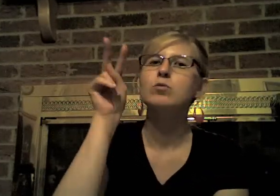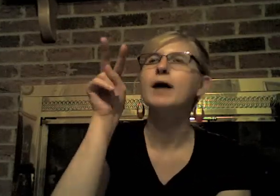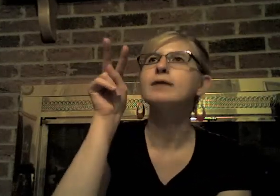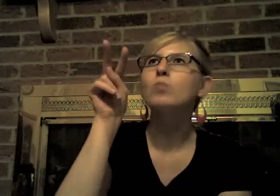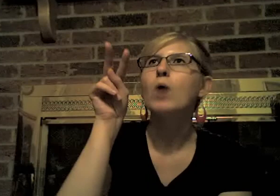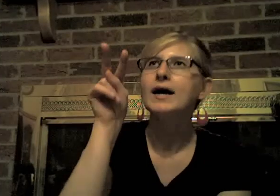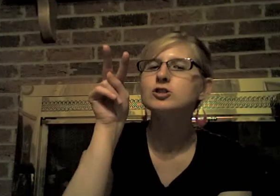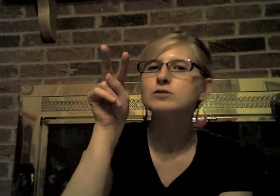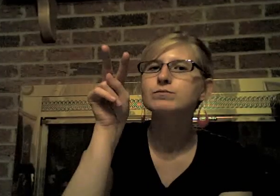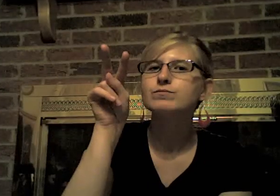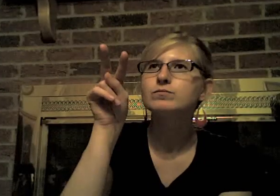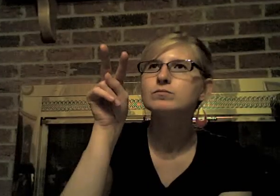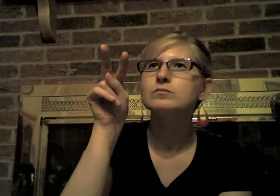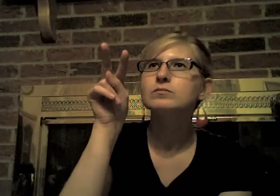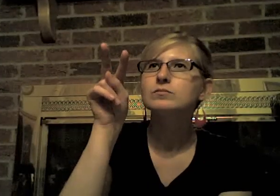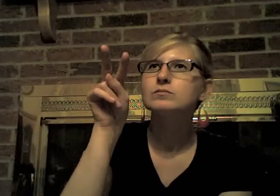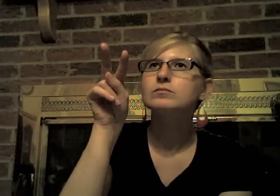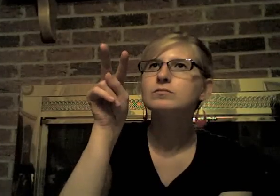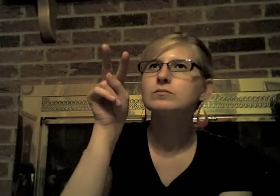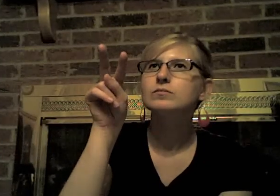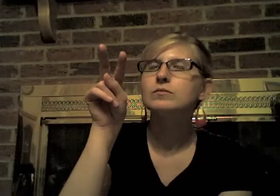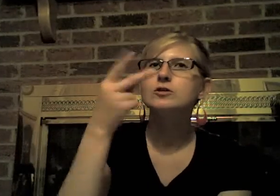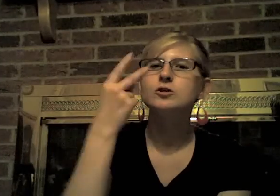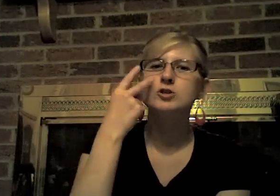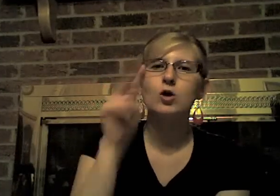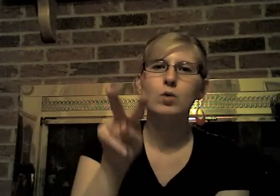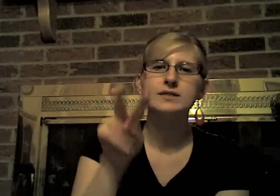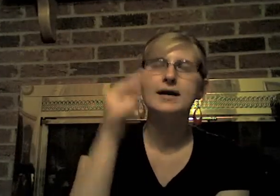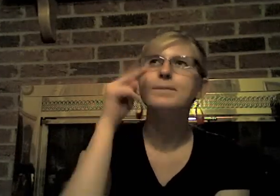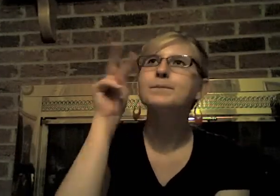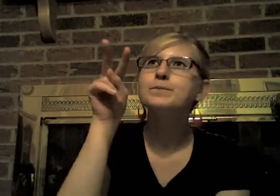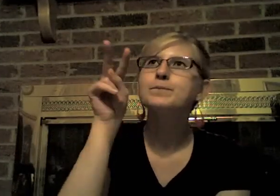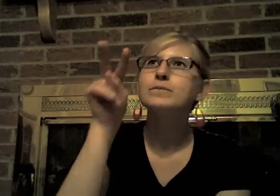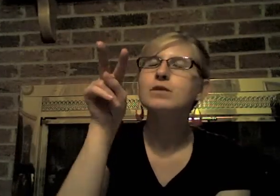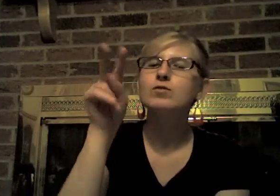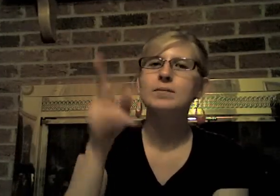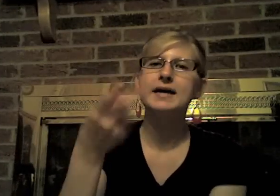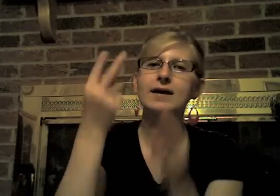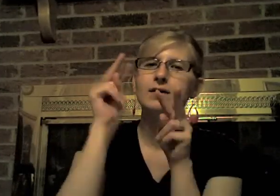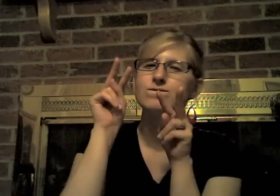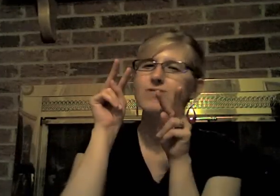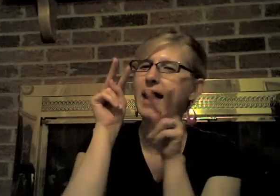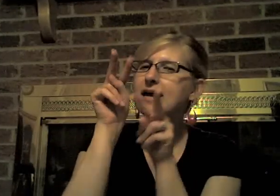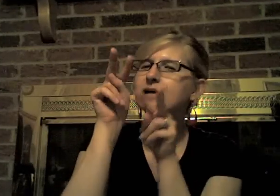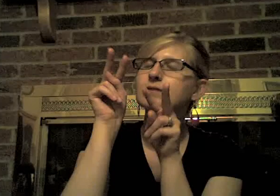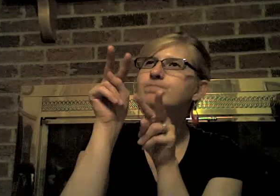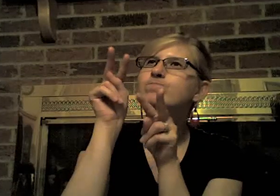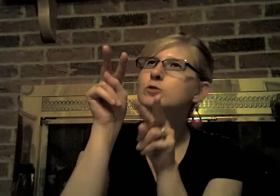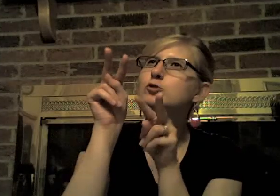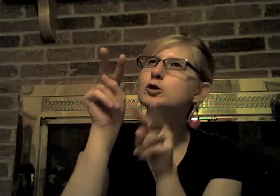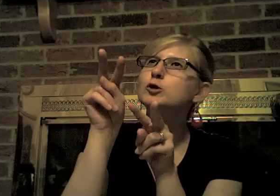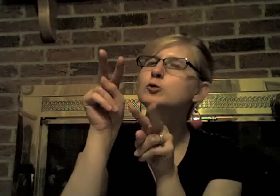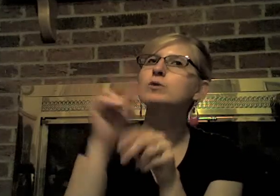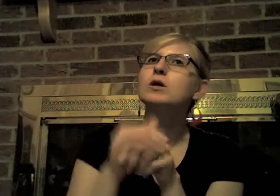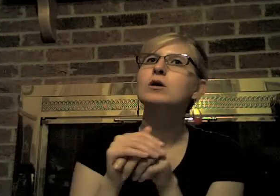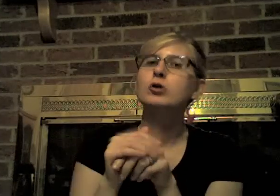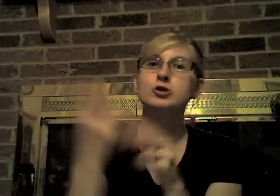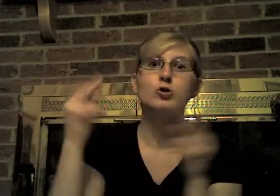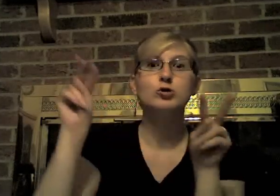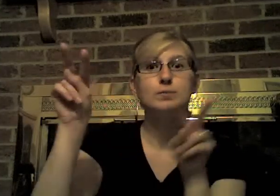one watch to show one set. If you want to make it emphatic, do two, or to show two